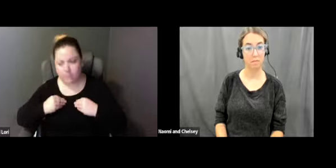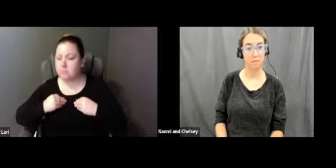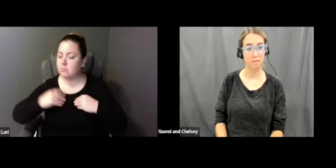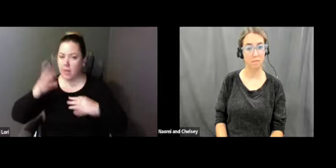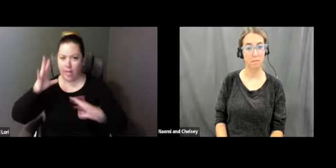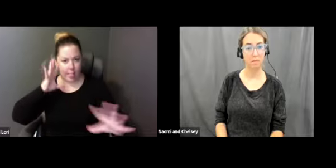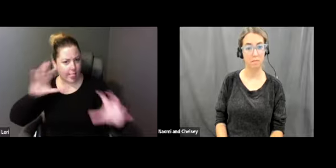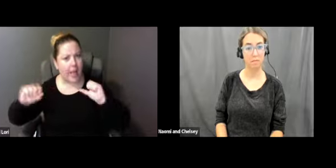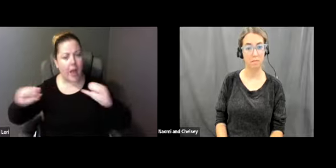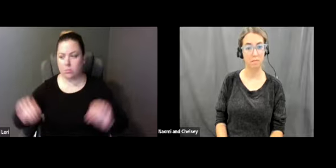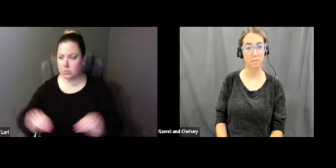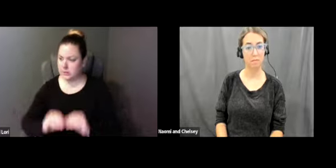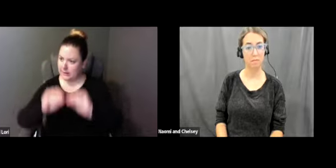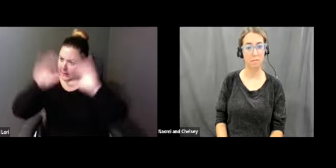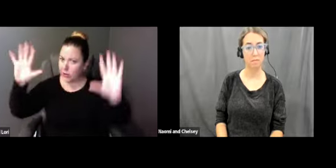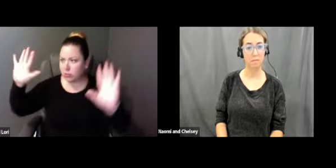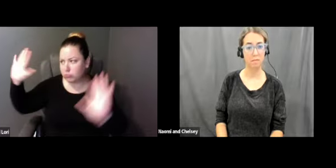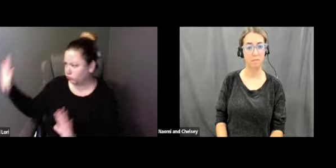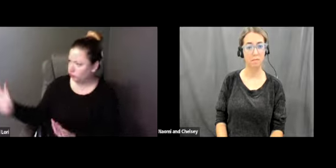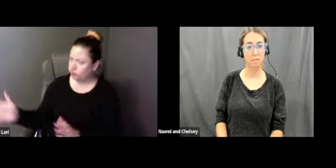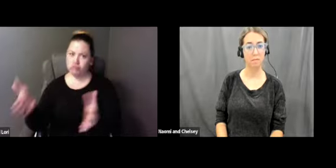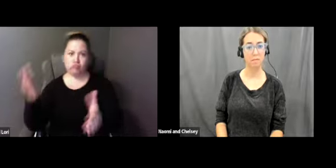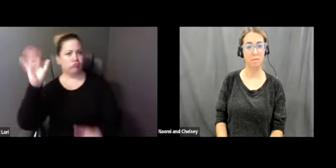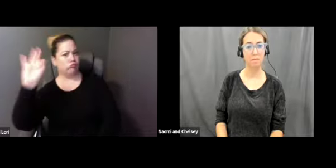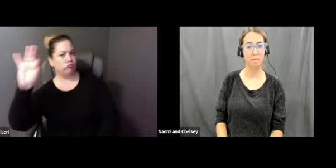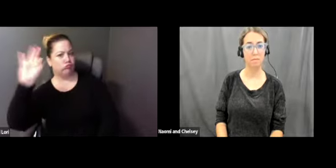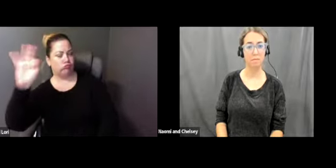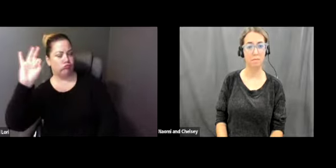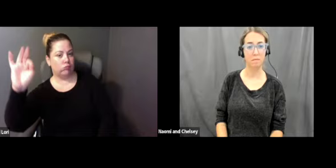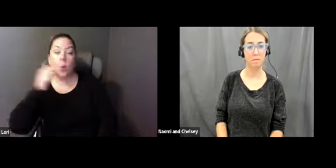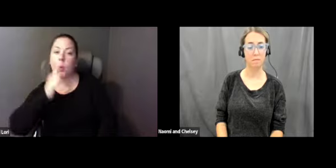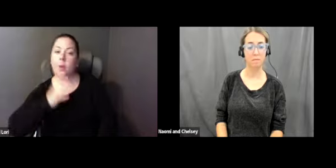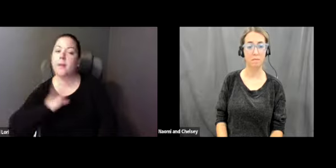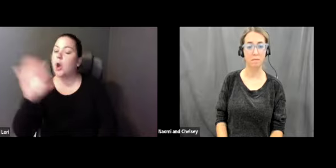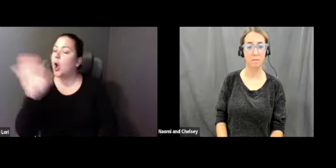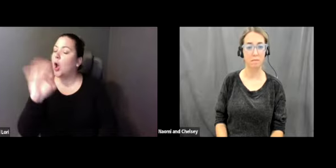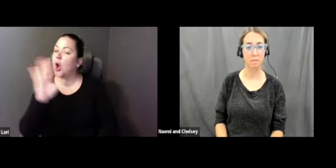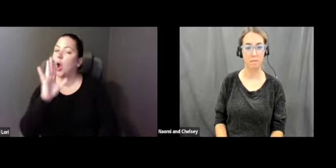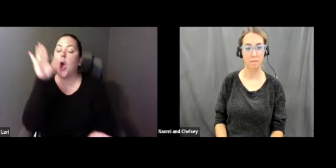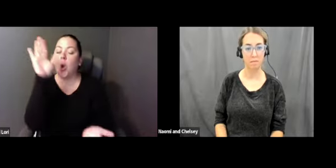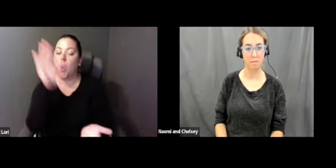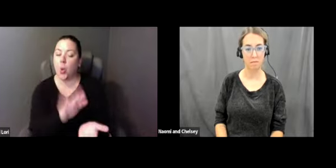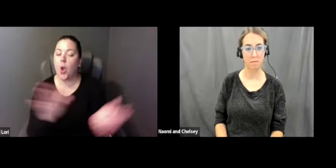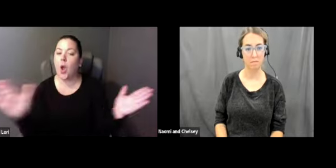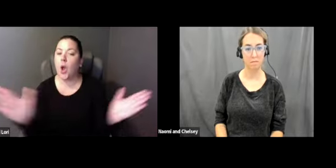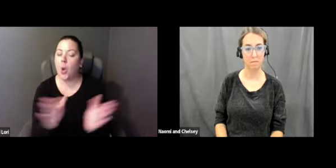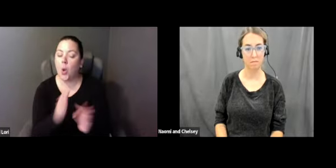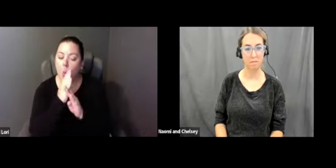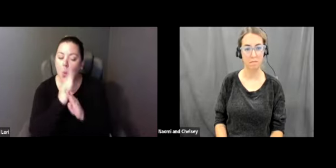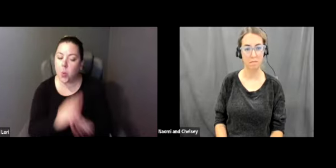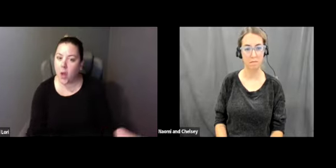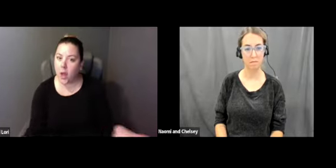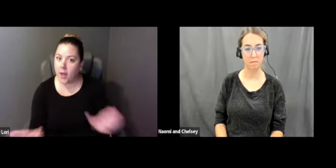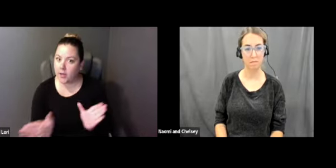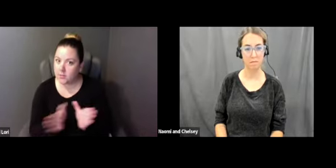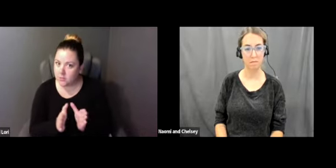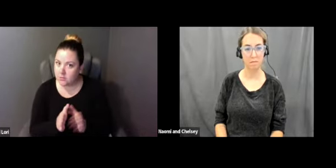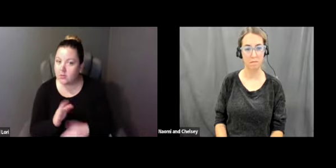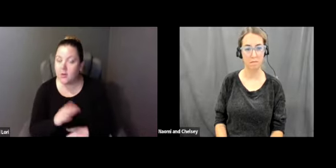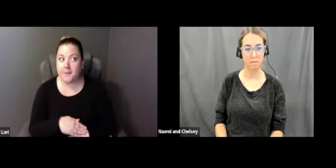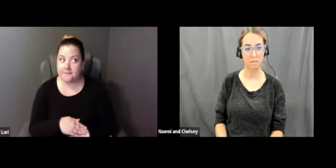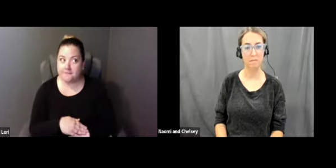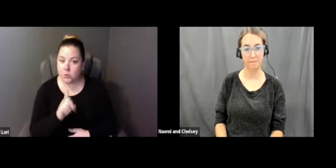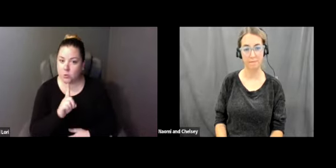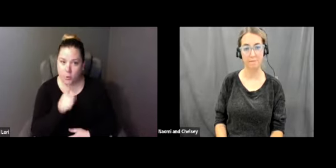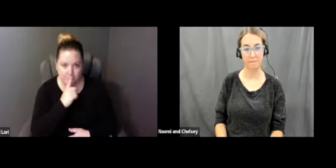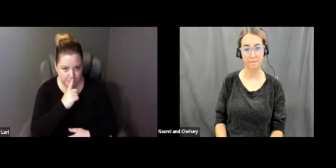talk. And women are told to shrink our voices, to shrink our bodies, right? Our opinions for sure. And so as